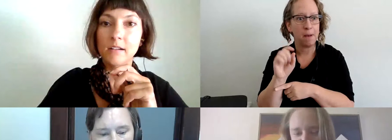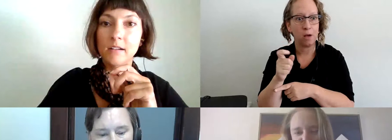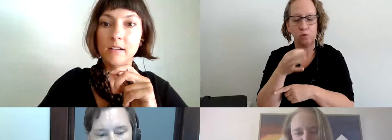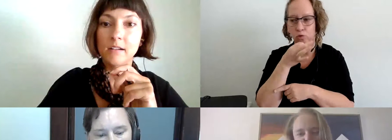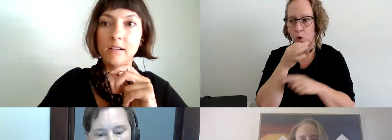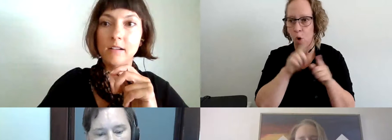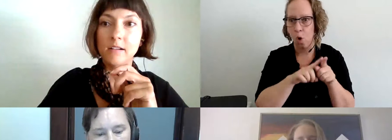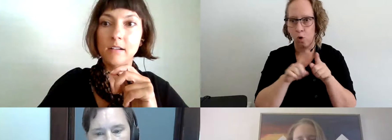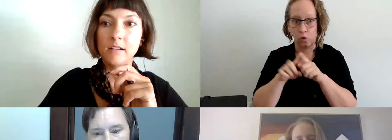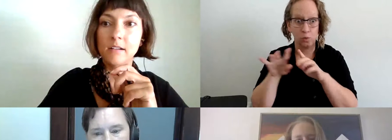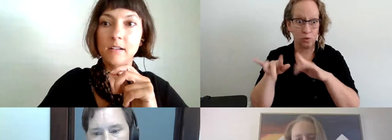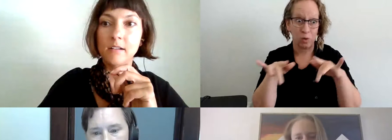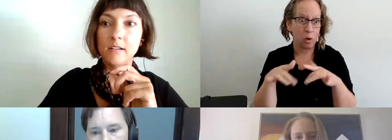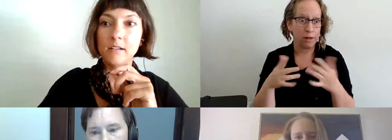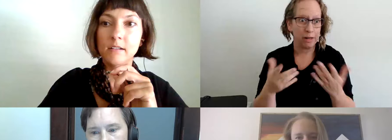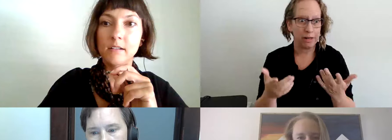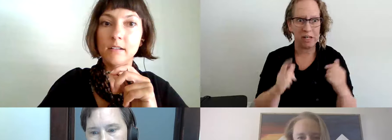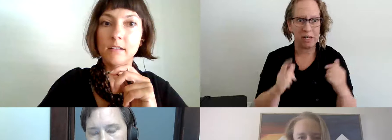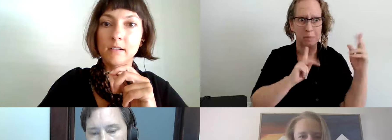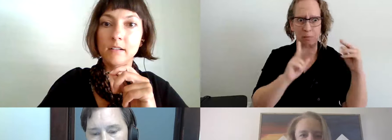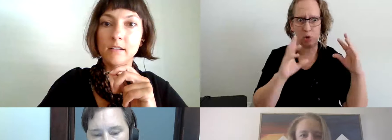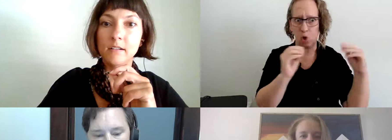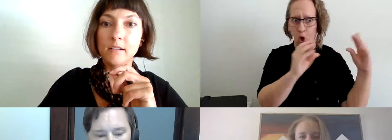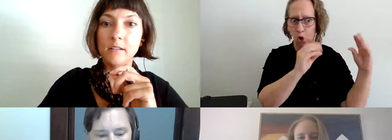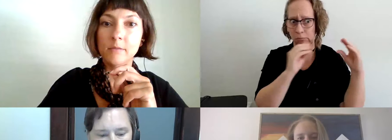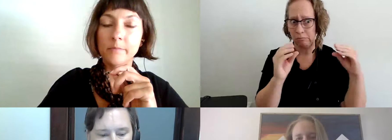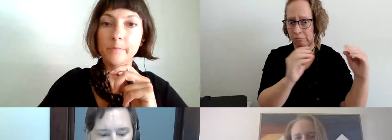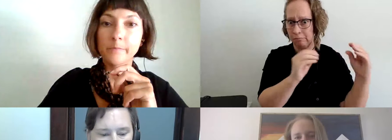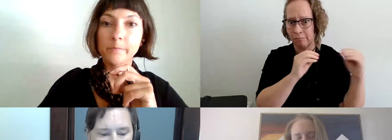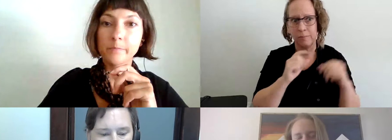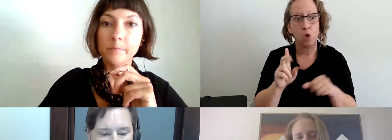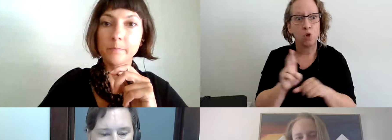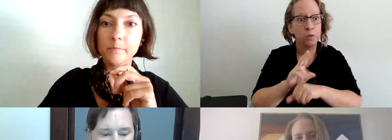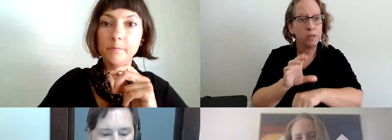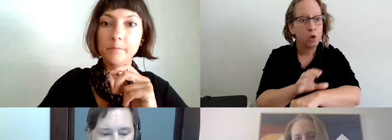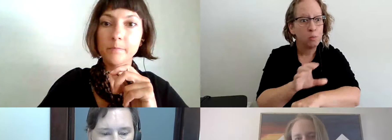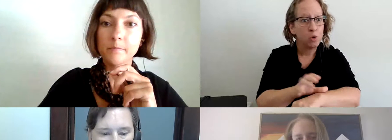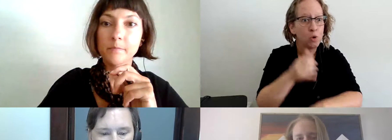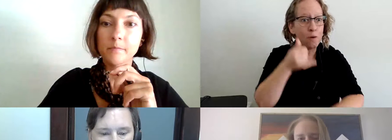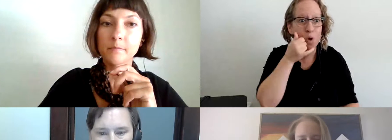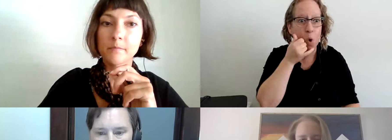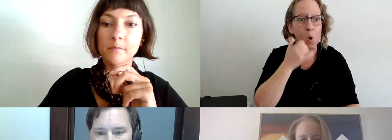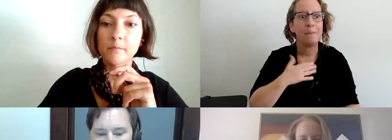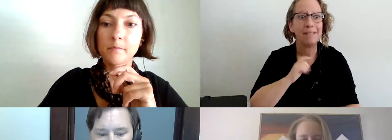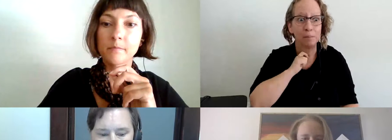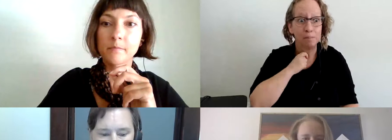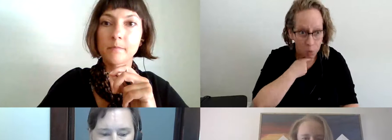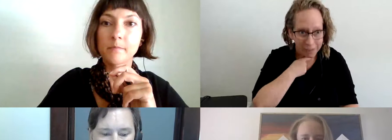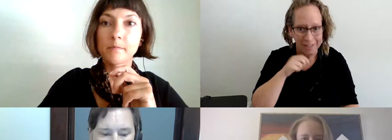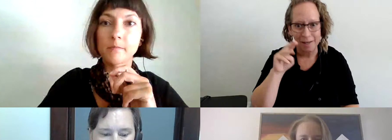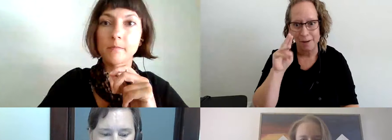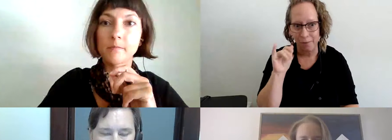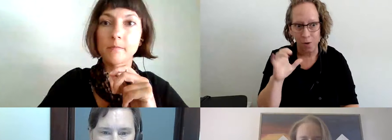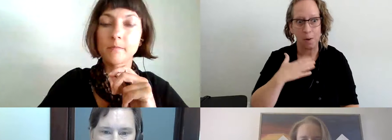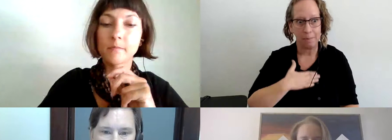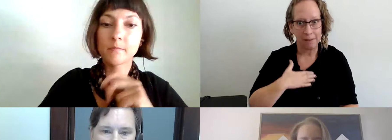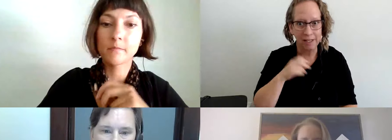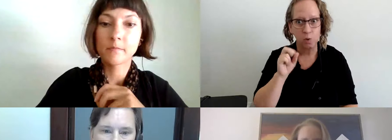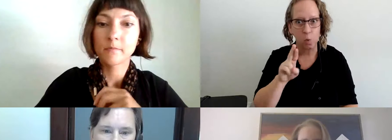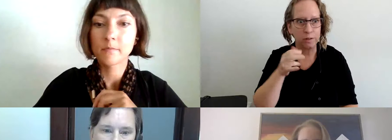it's being recorded. Whether you are using computer or phone audio, please mute your microphone and or